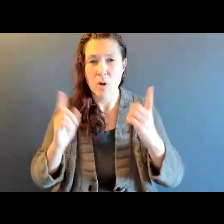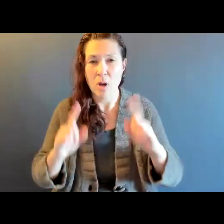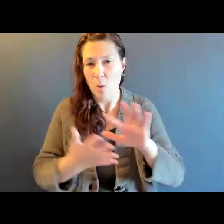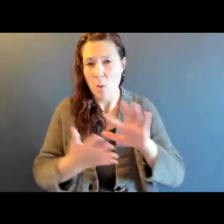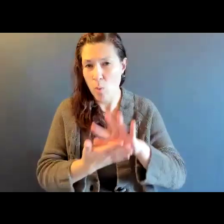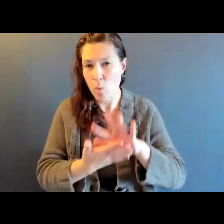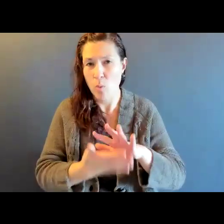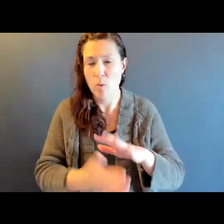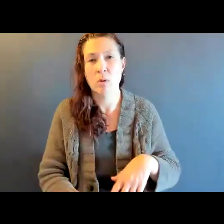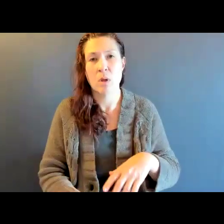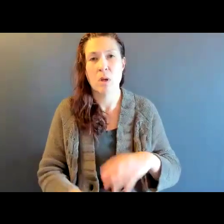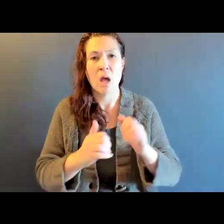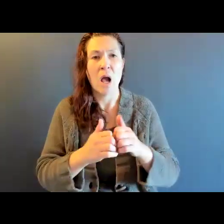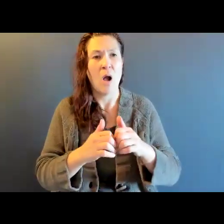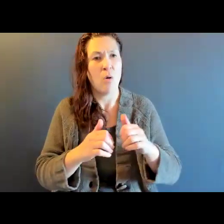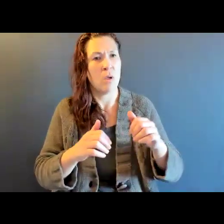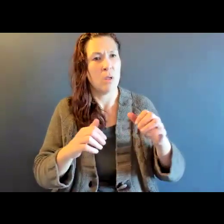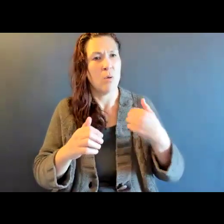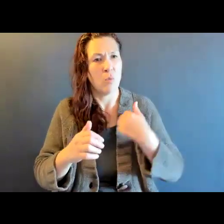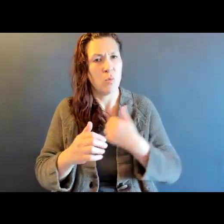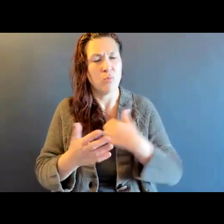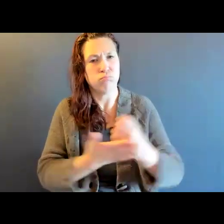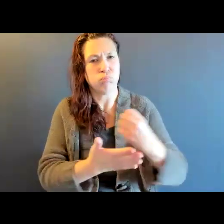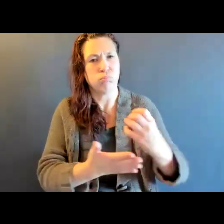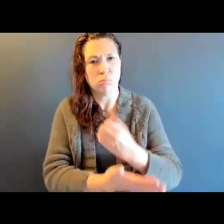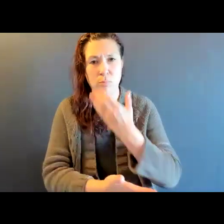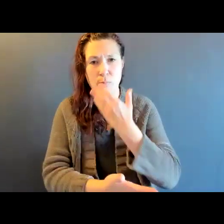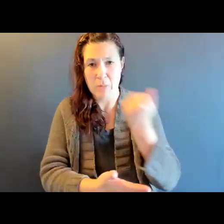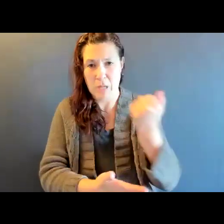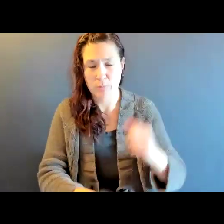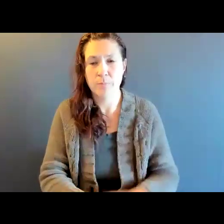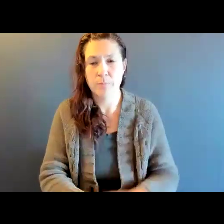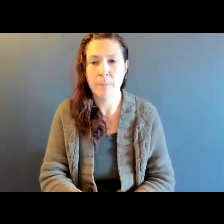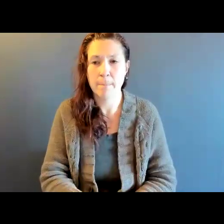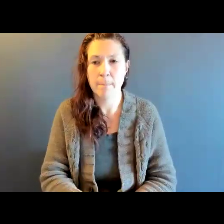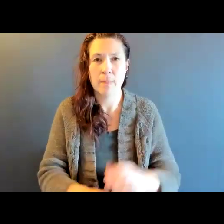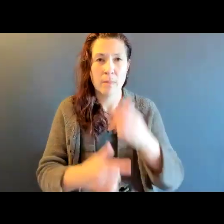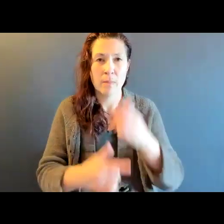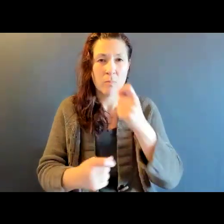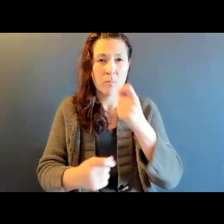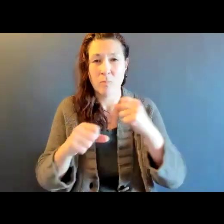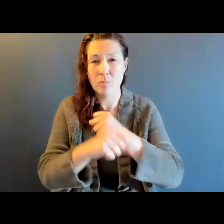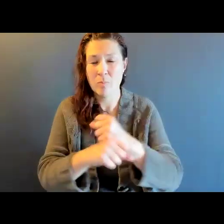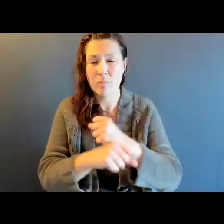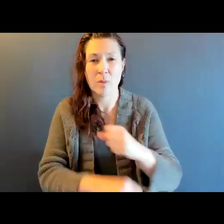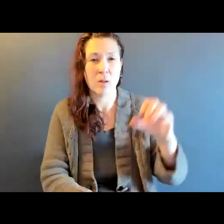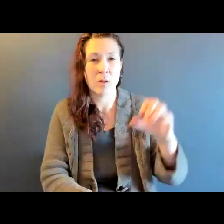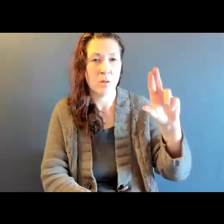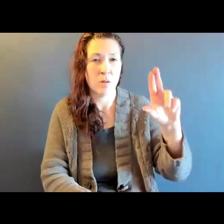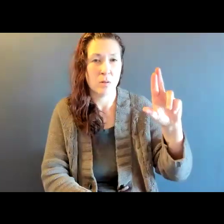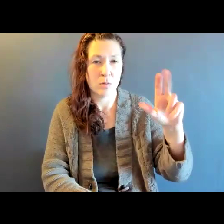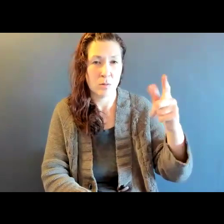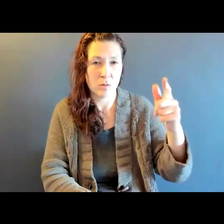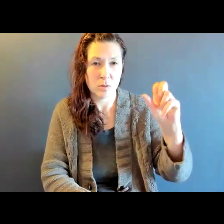young people can take better advantage of it. An interesting statistic here, the Surgeon General warning. A year ago,